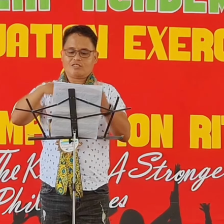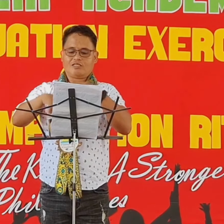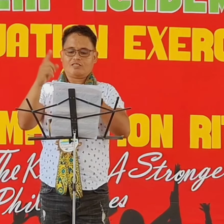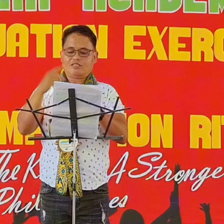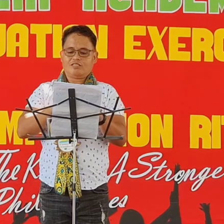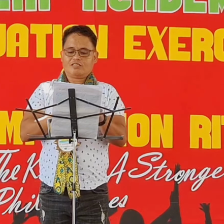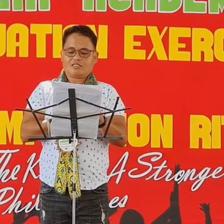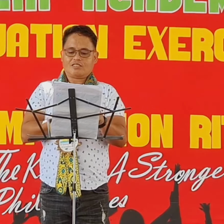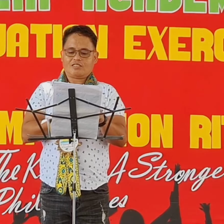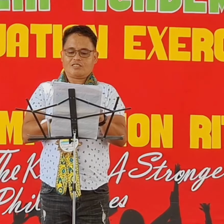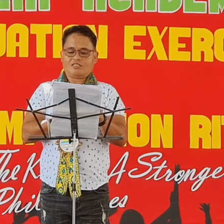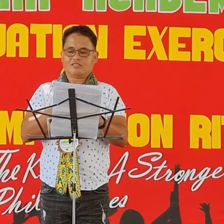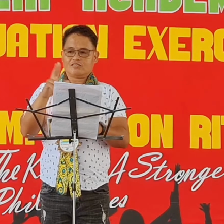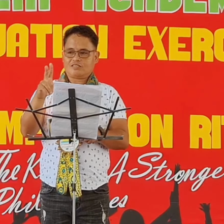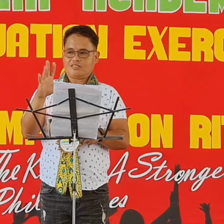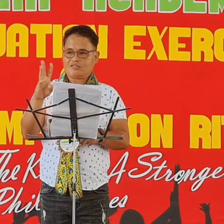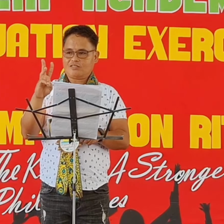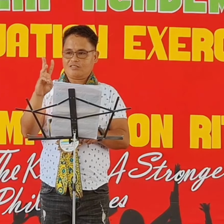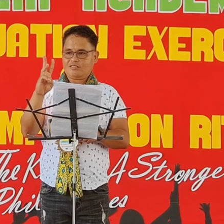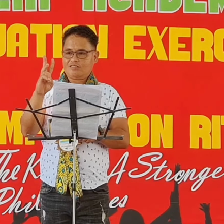learning sign language for 36 years.